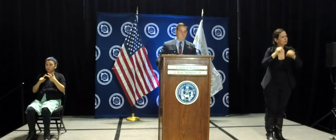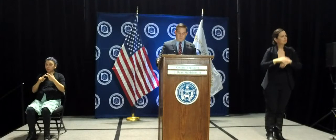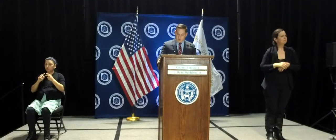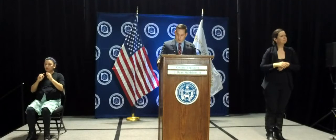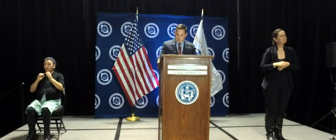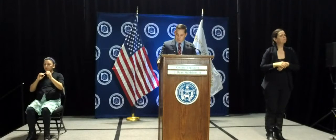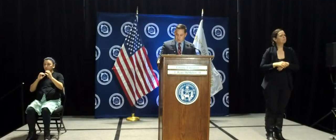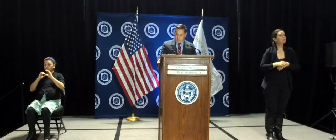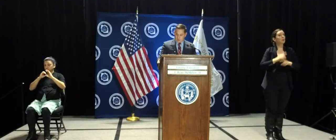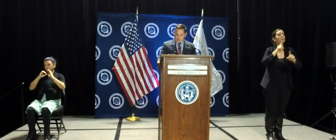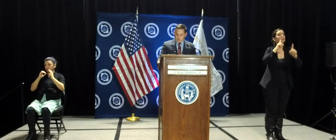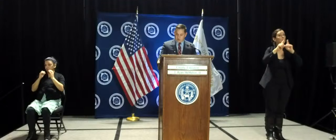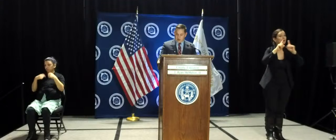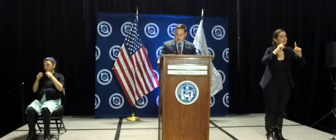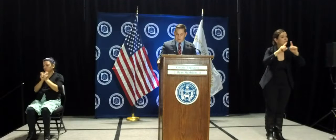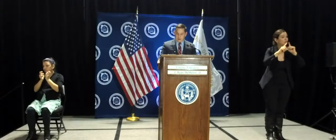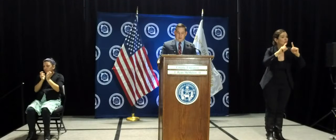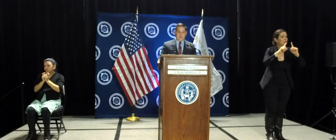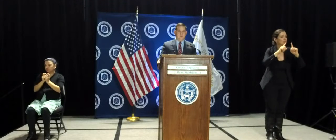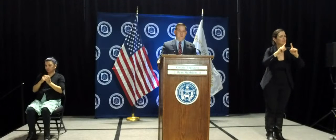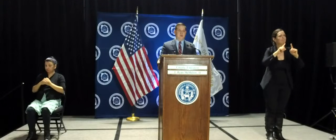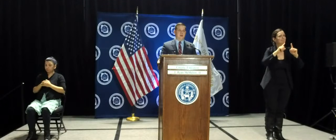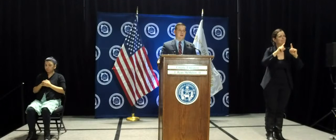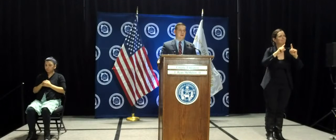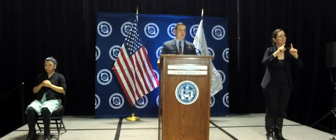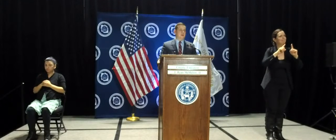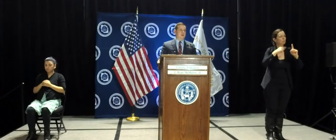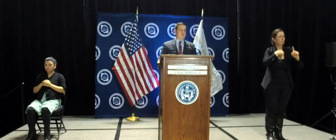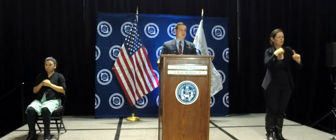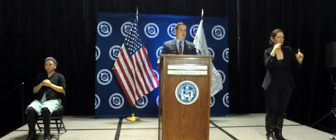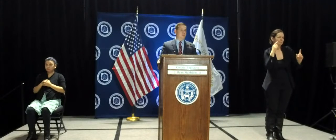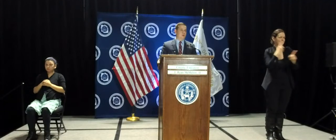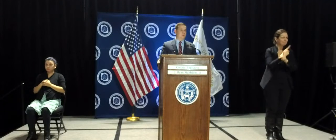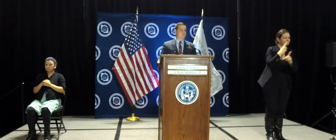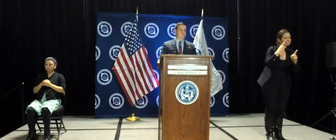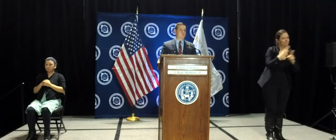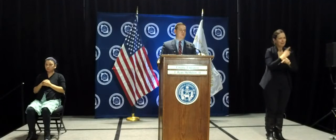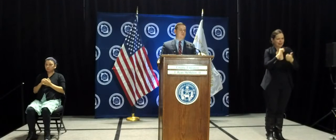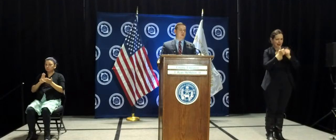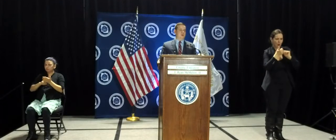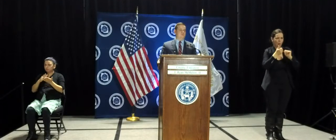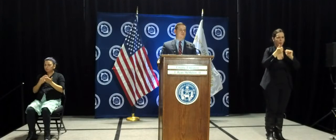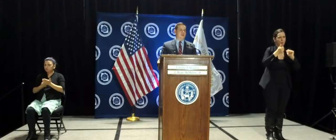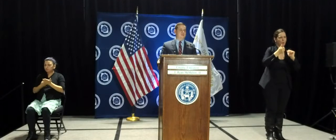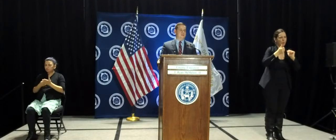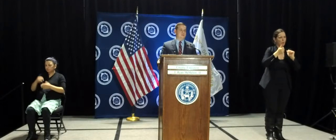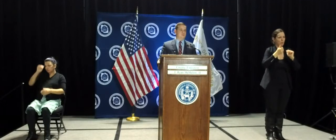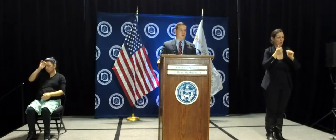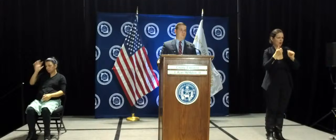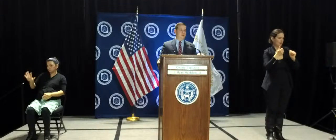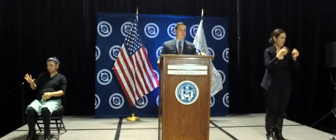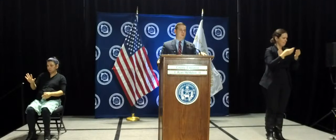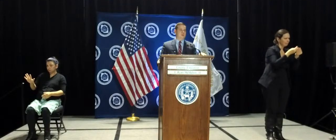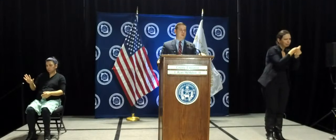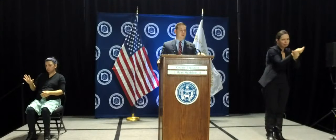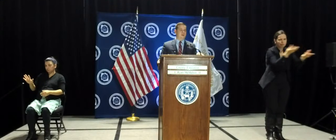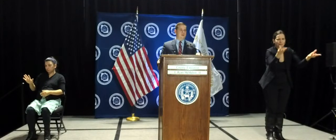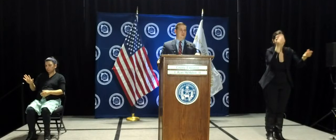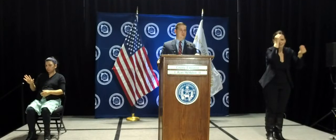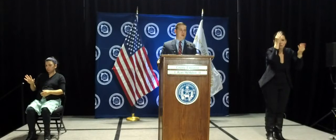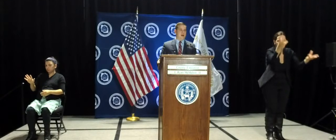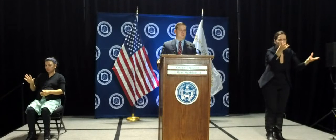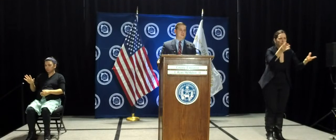challenging. You're looking at communicating to the public the various phases of when people can